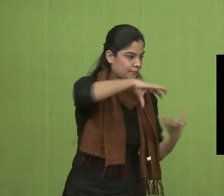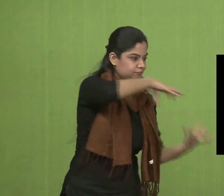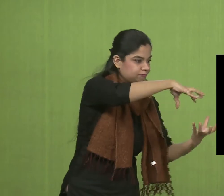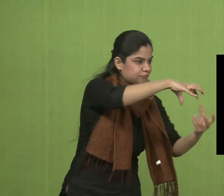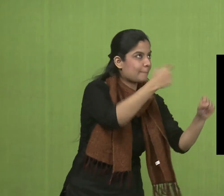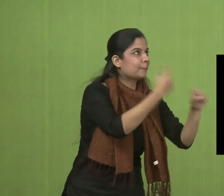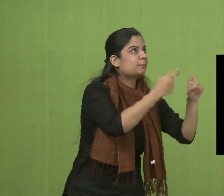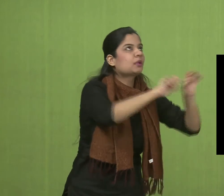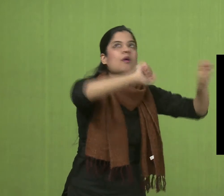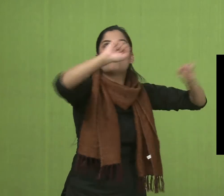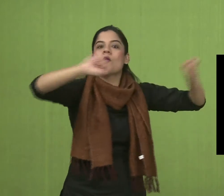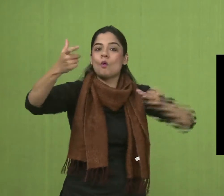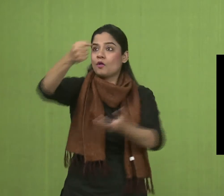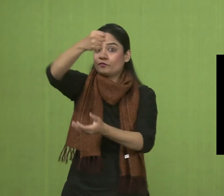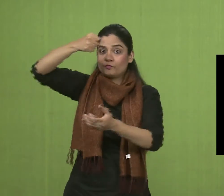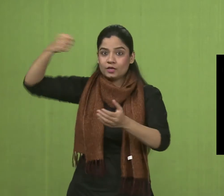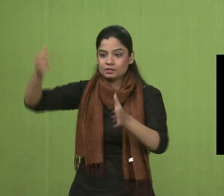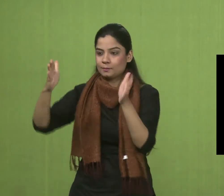your items there.